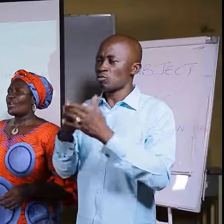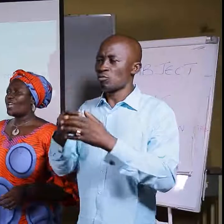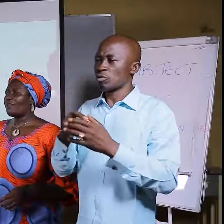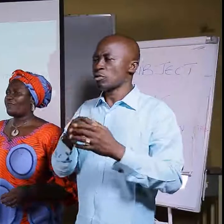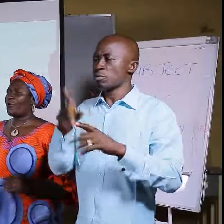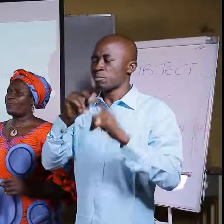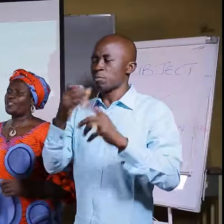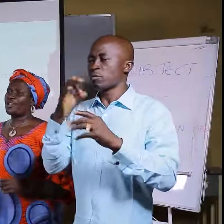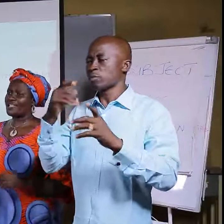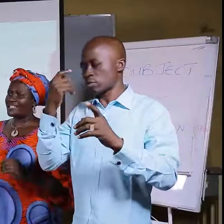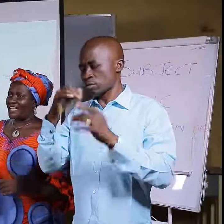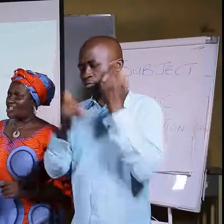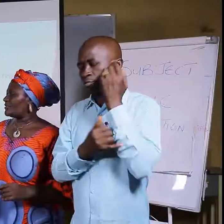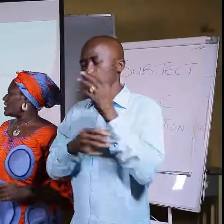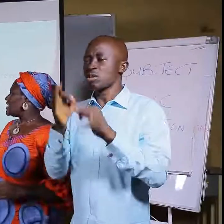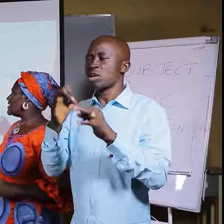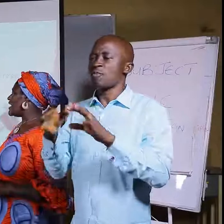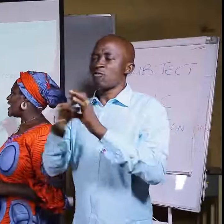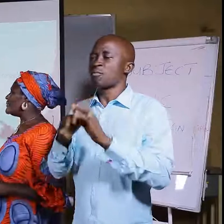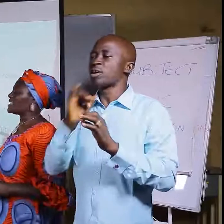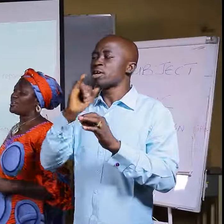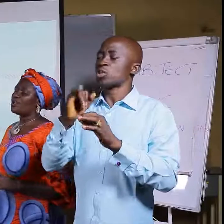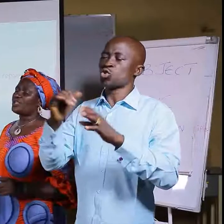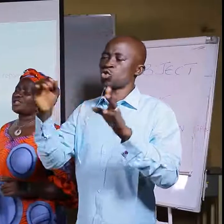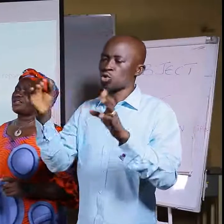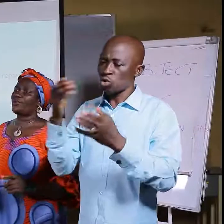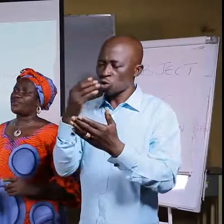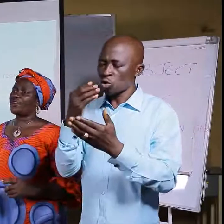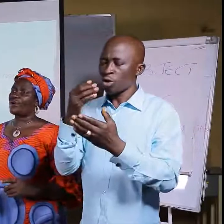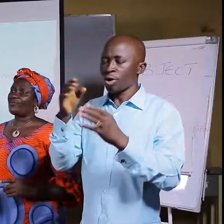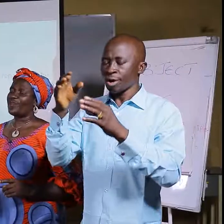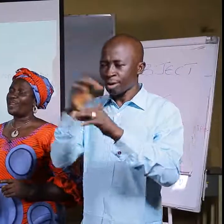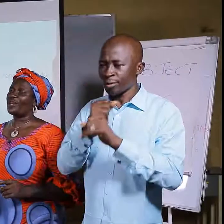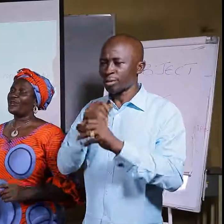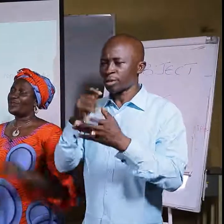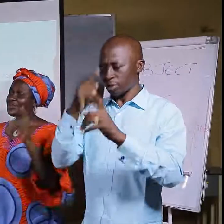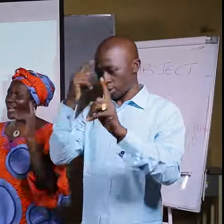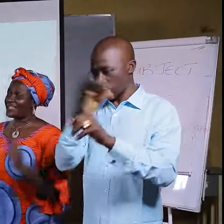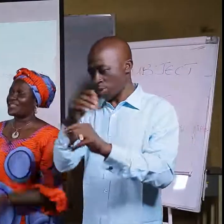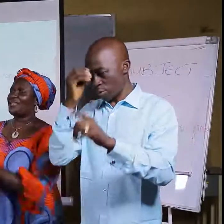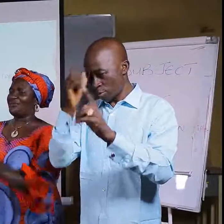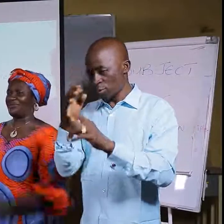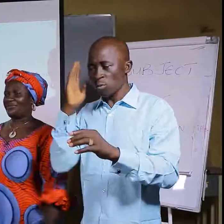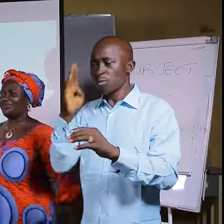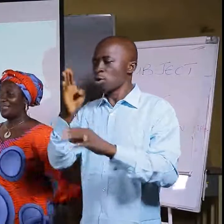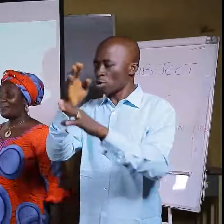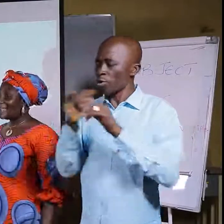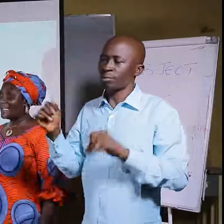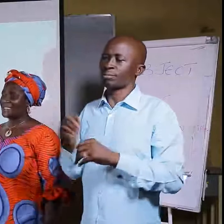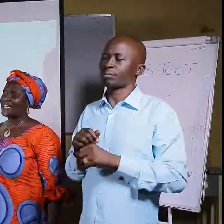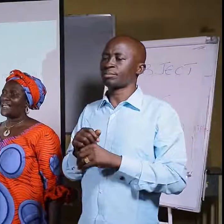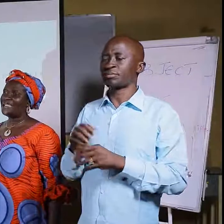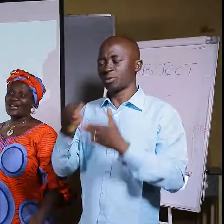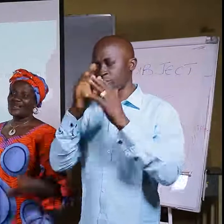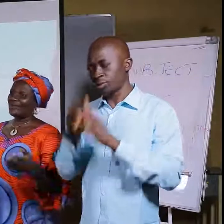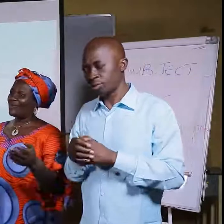So, if cooperation is achieved, the aims and objectives of that government will be achieved. My